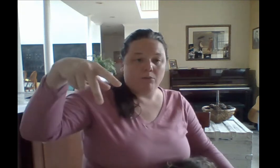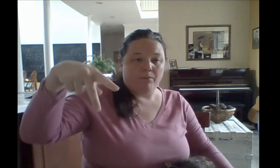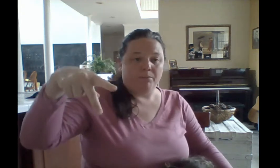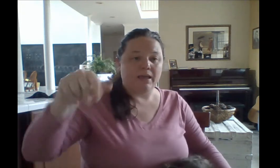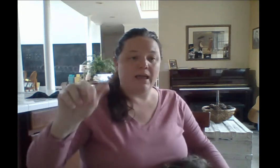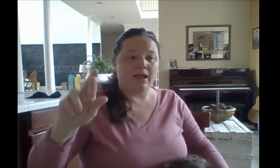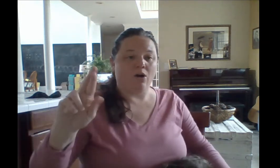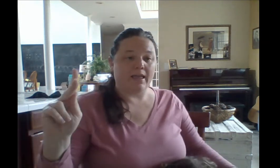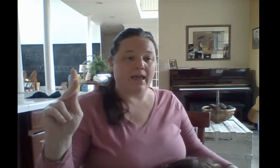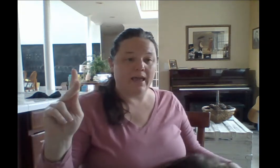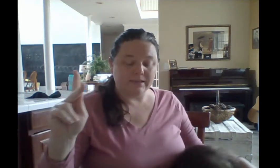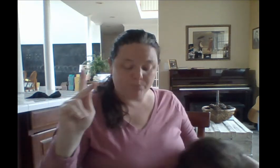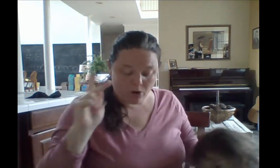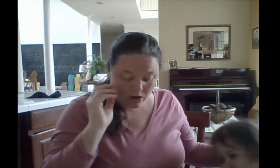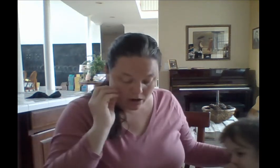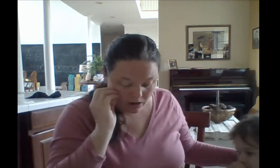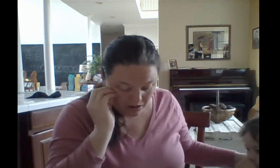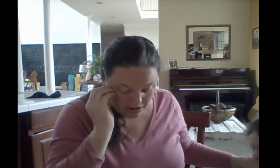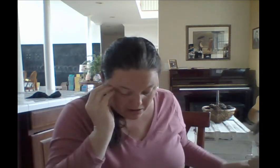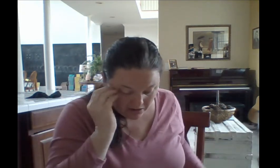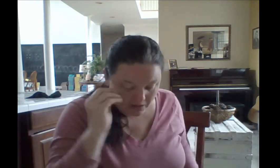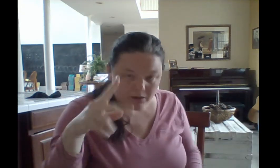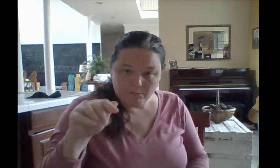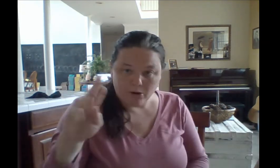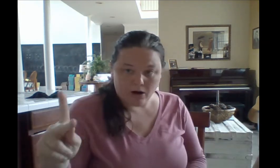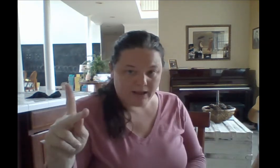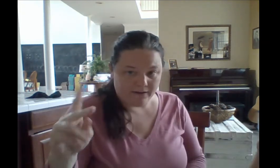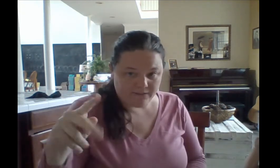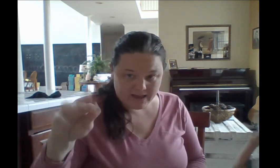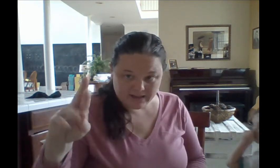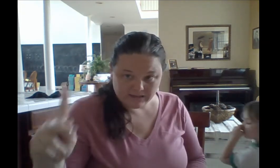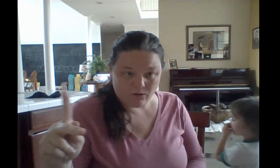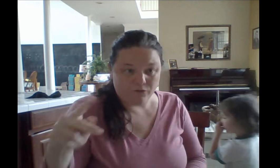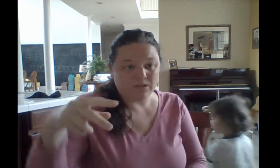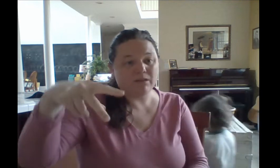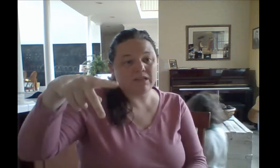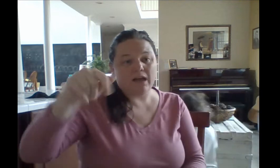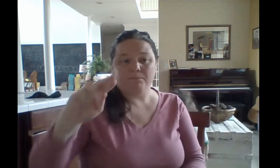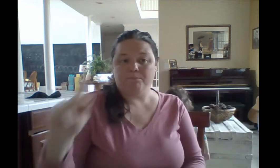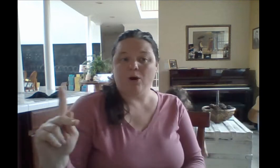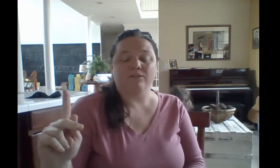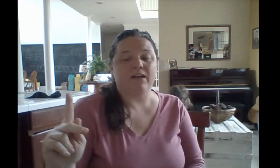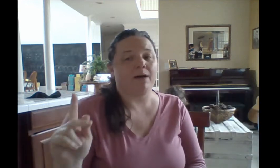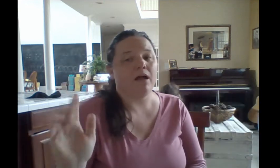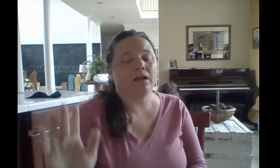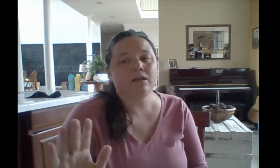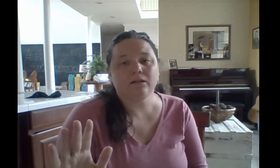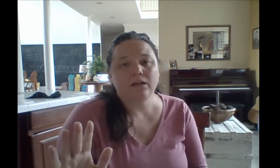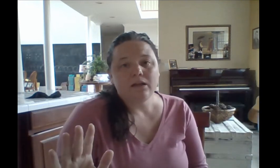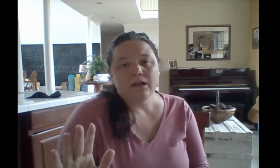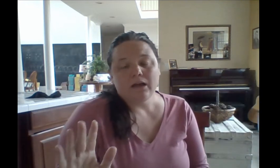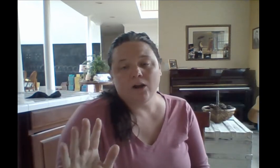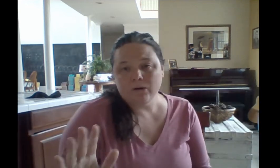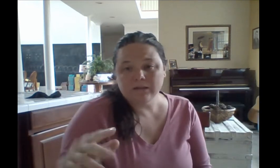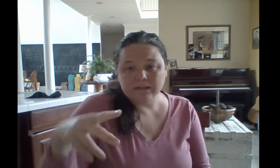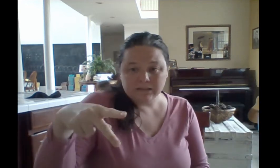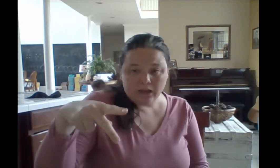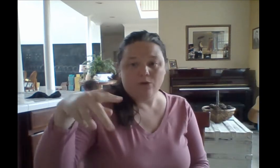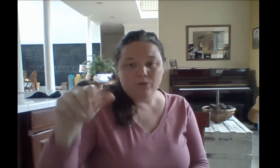remember P-A-R-K is park. Park kind of fast. So if you see me sign park fast, I don't want to slow